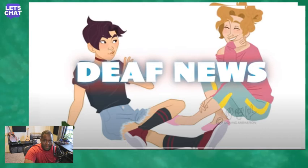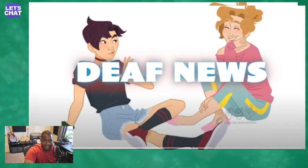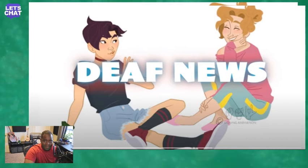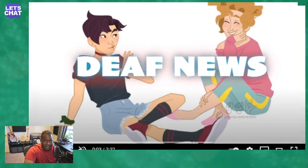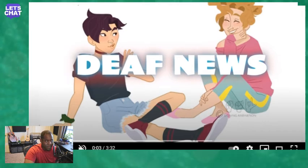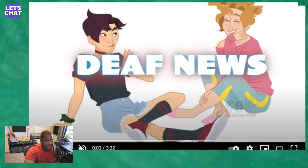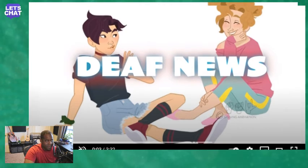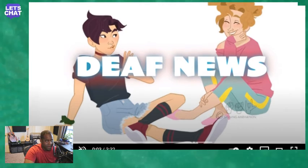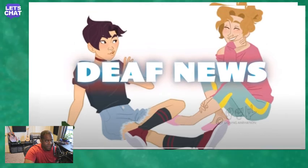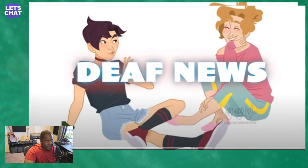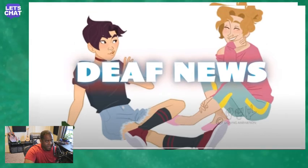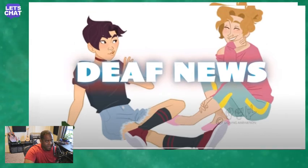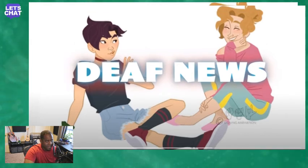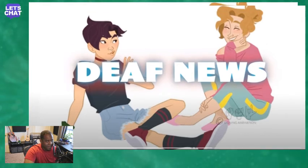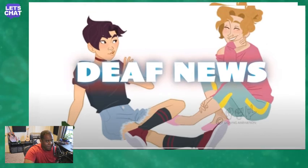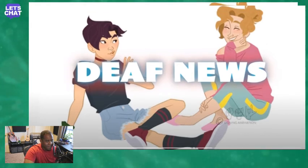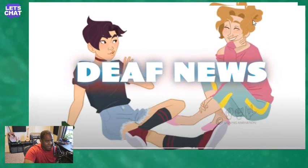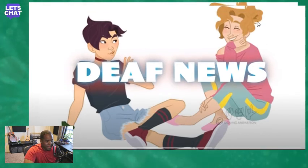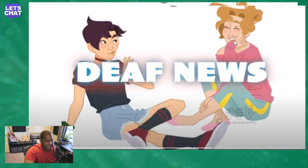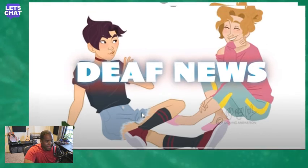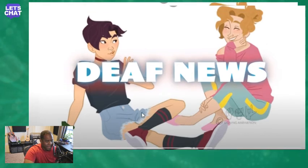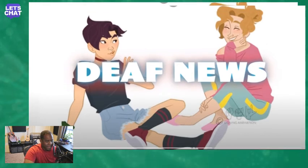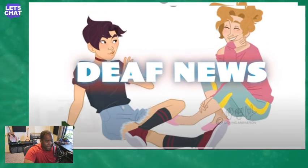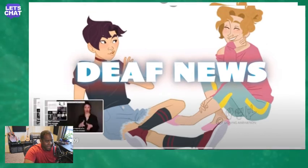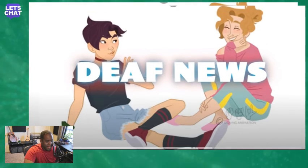as just like as a quick primer, is